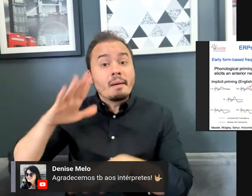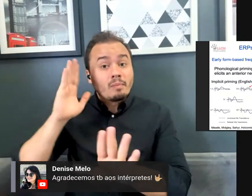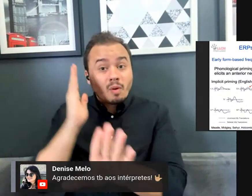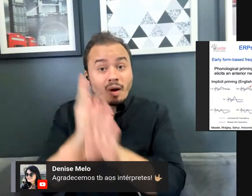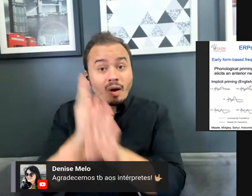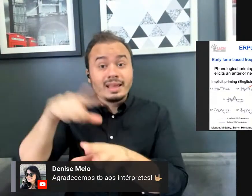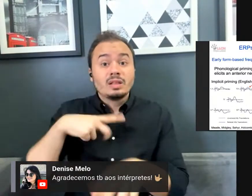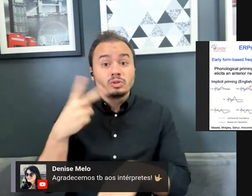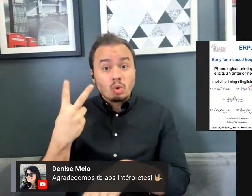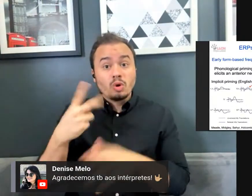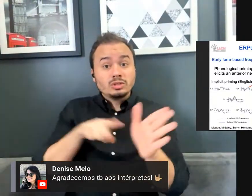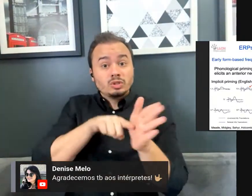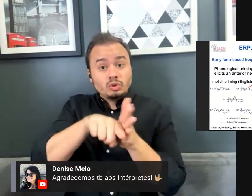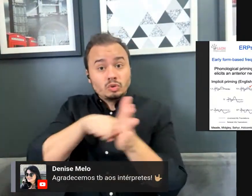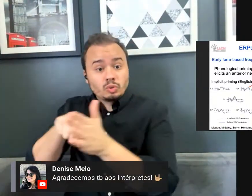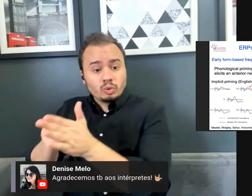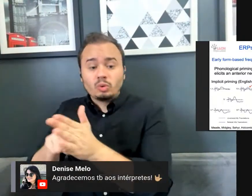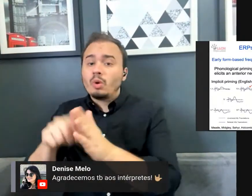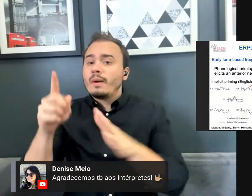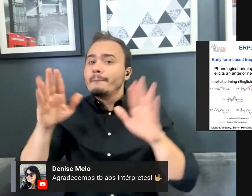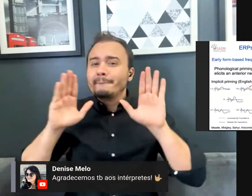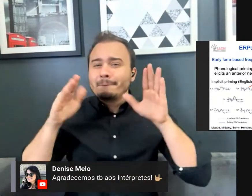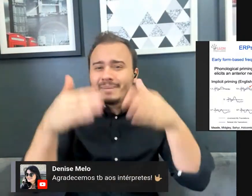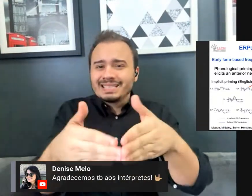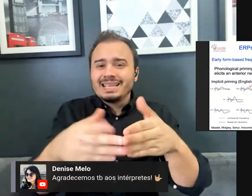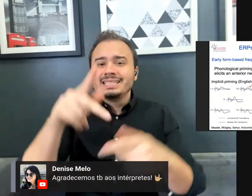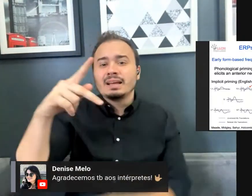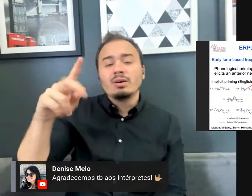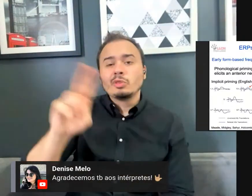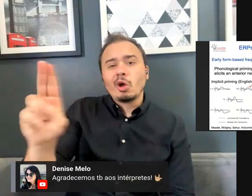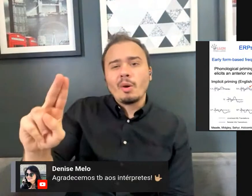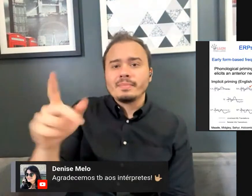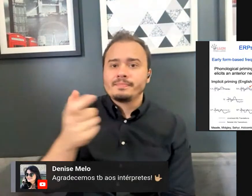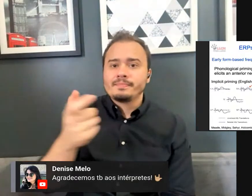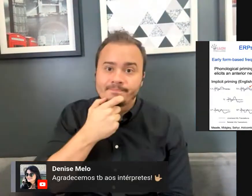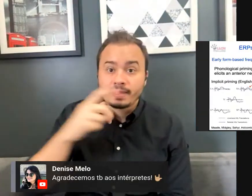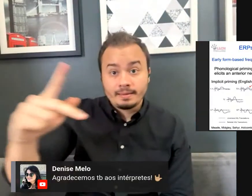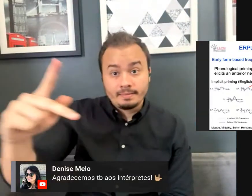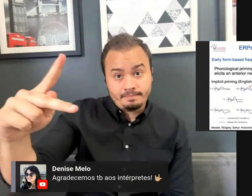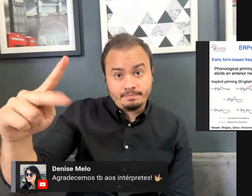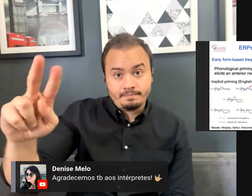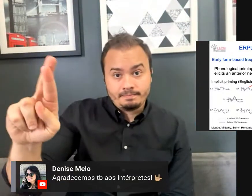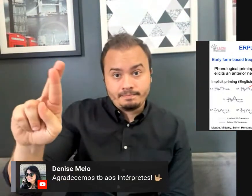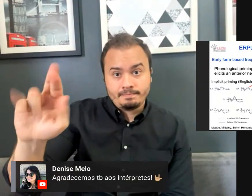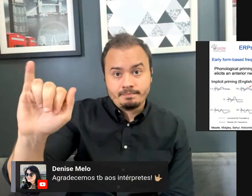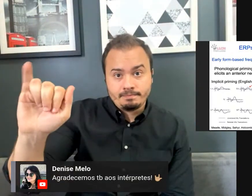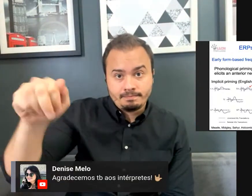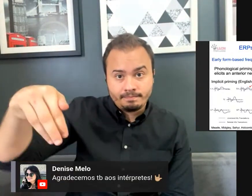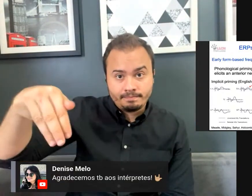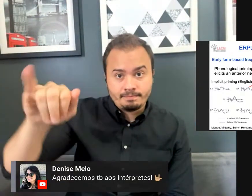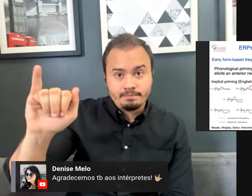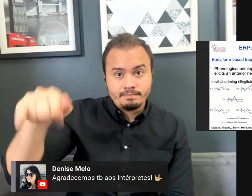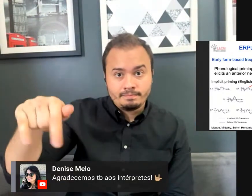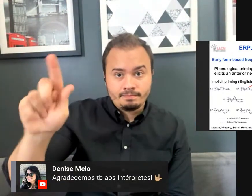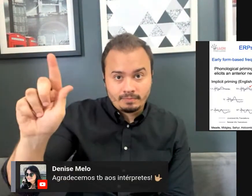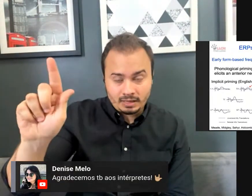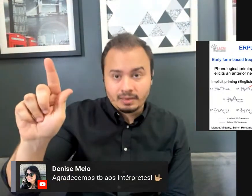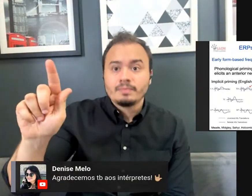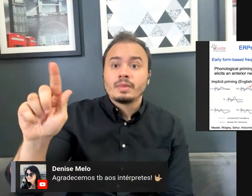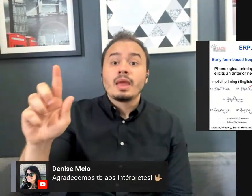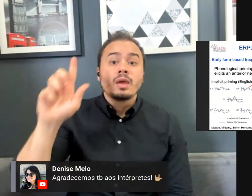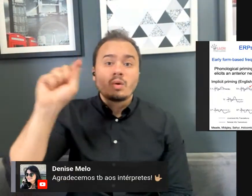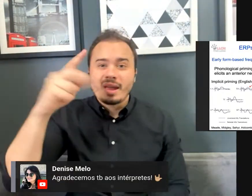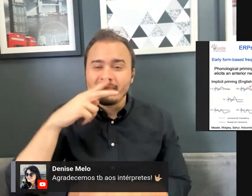in ASL. So this is where two signs that look similar. So the example I have here is sushi and nurse. Okay, they